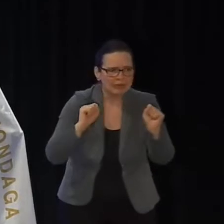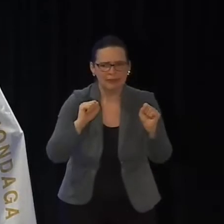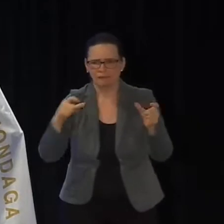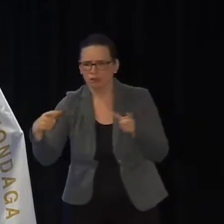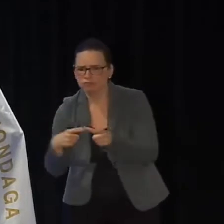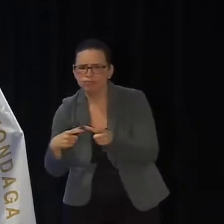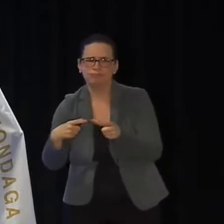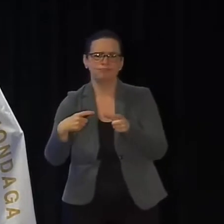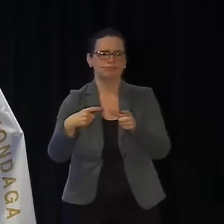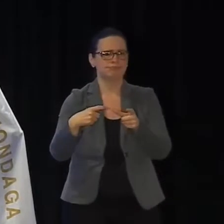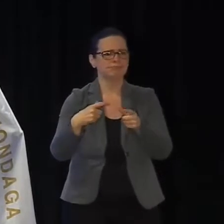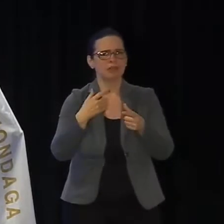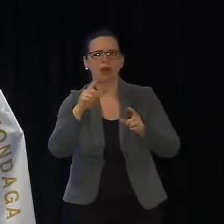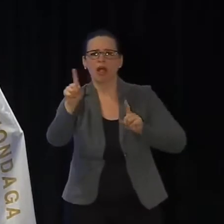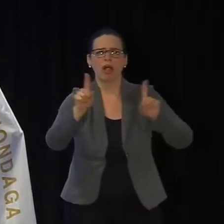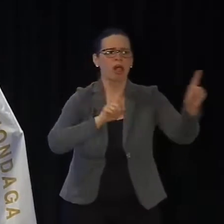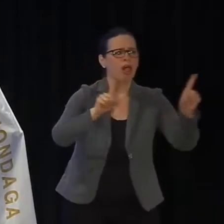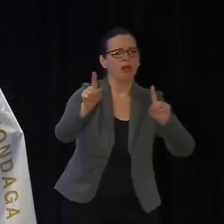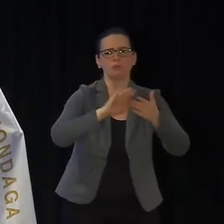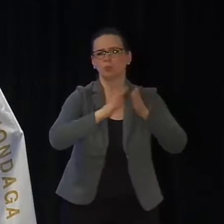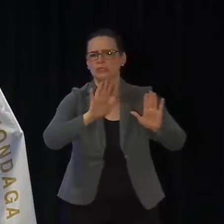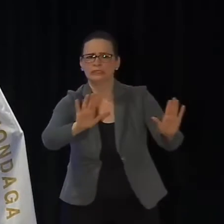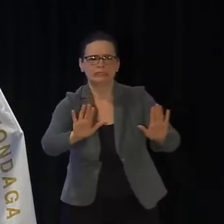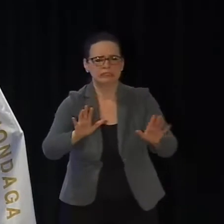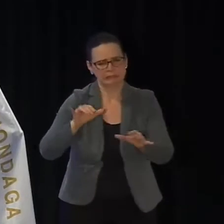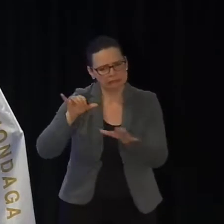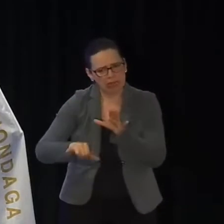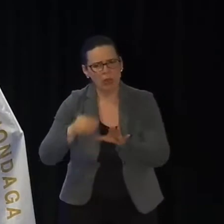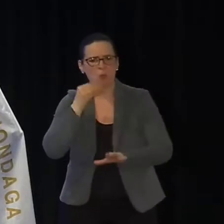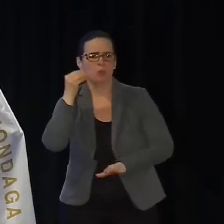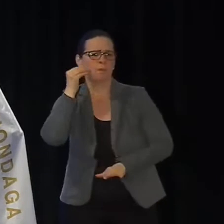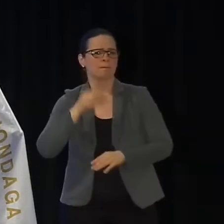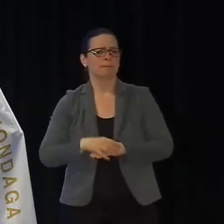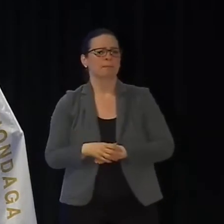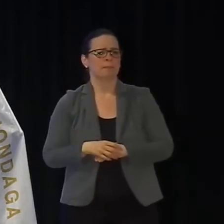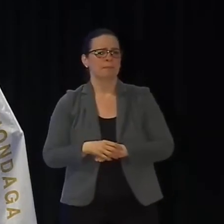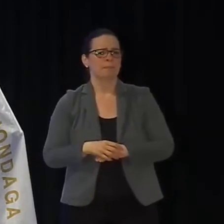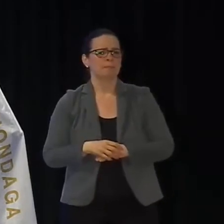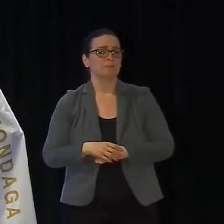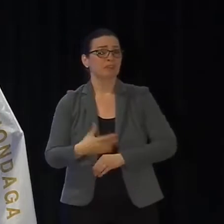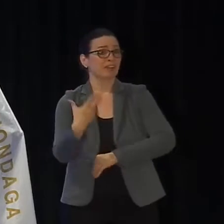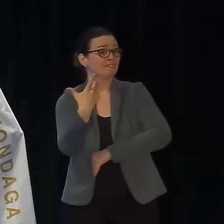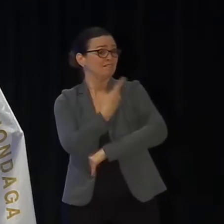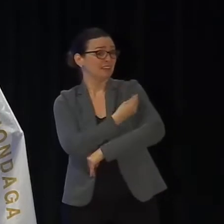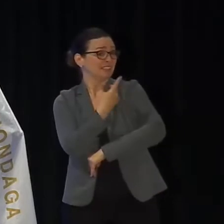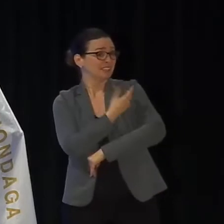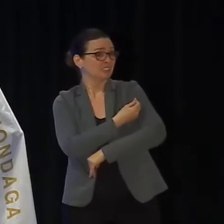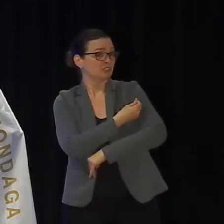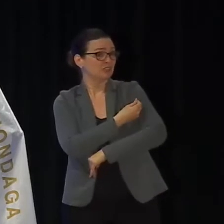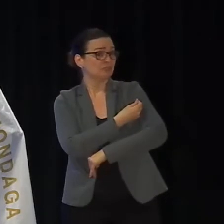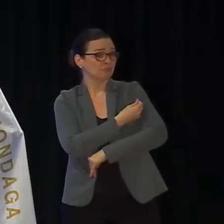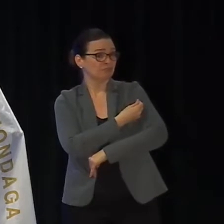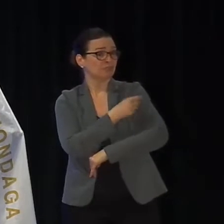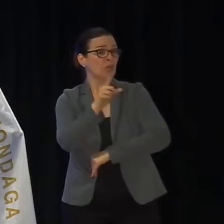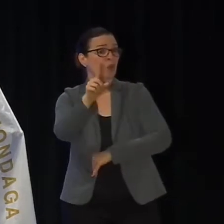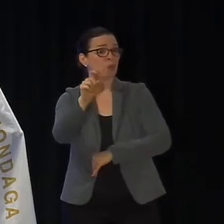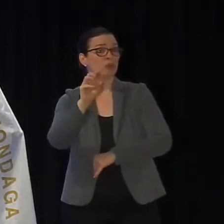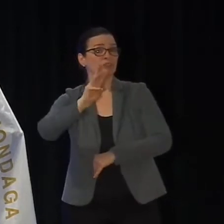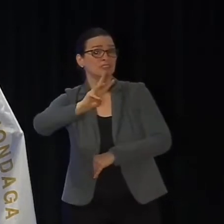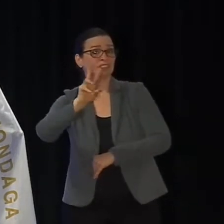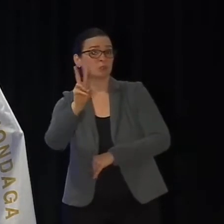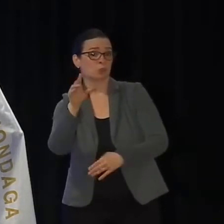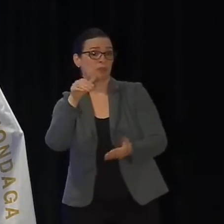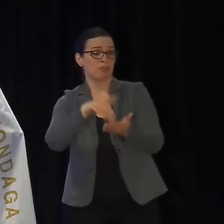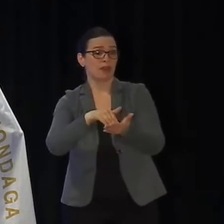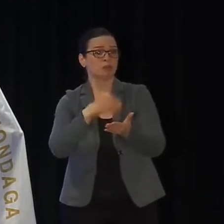testing. Vaccinations, again, I think going into today, we had about 162,000 residents vaccinated in the county. It's